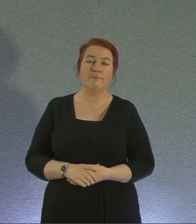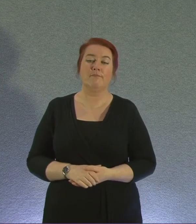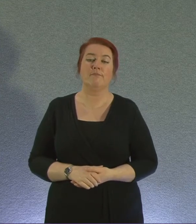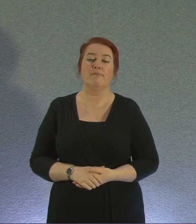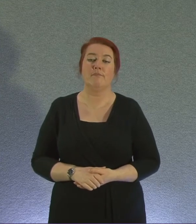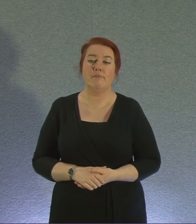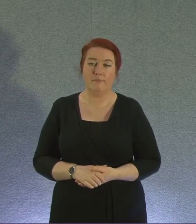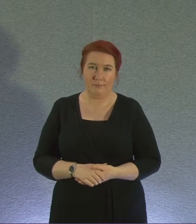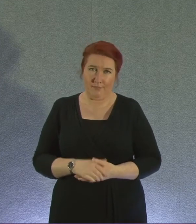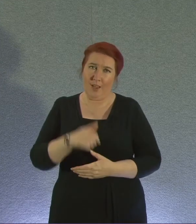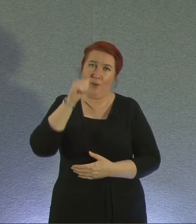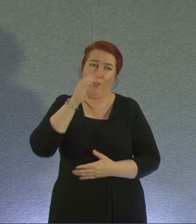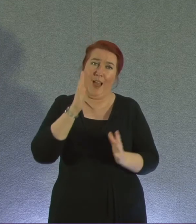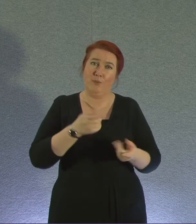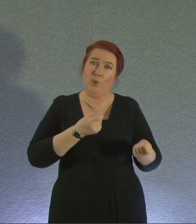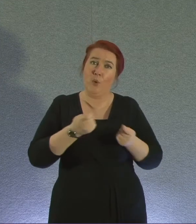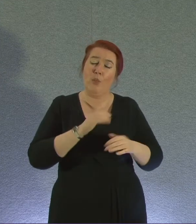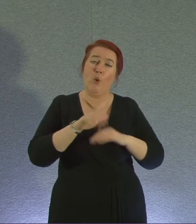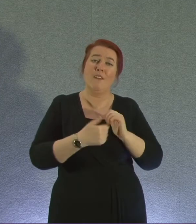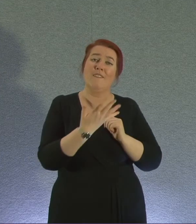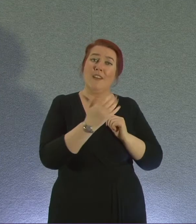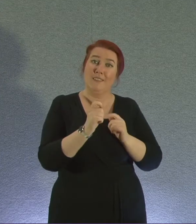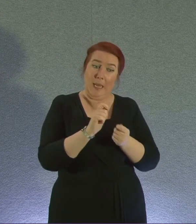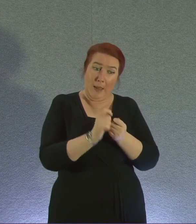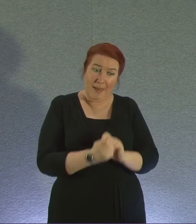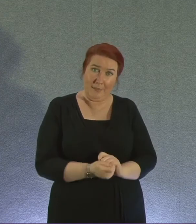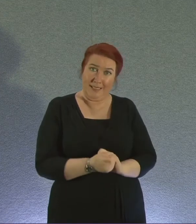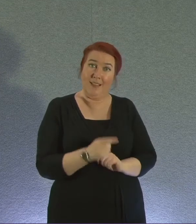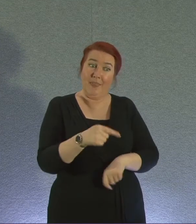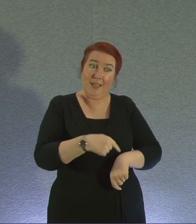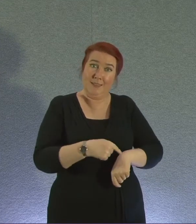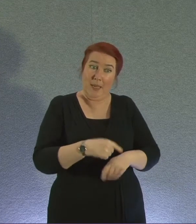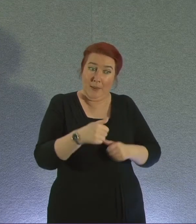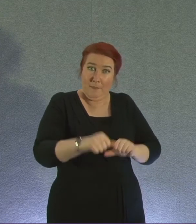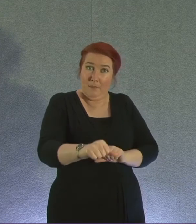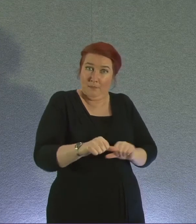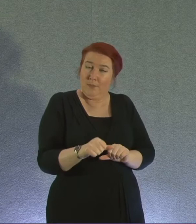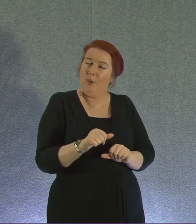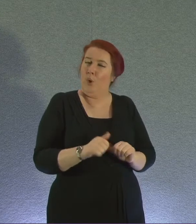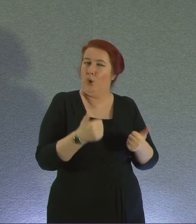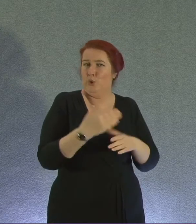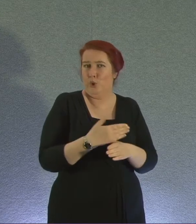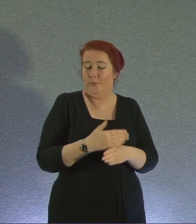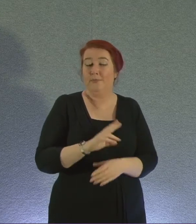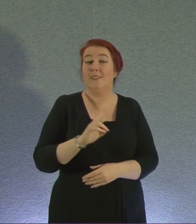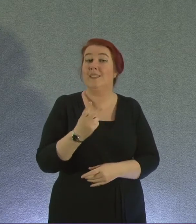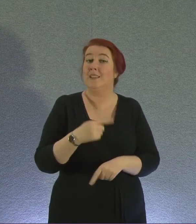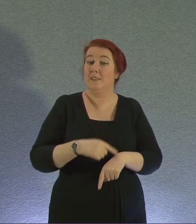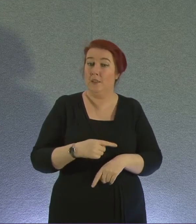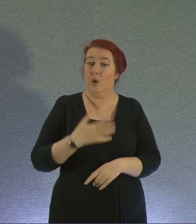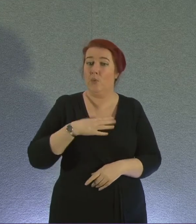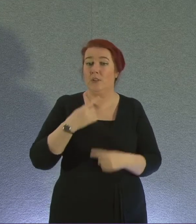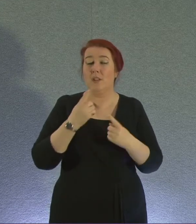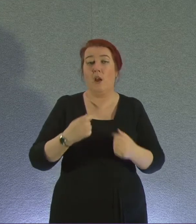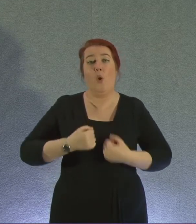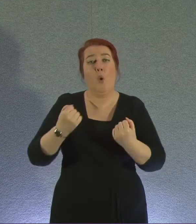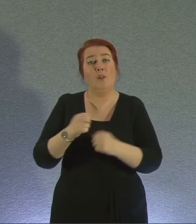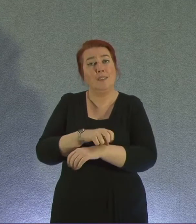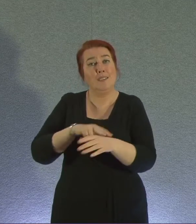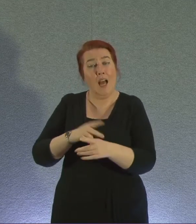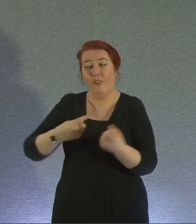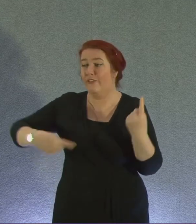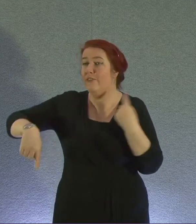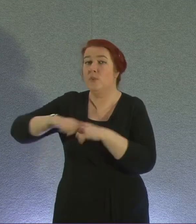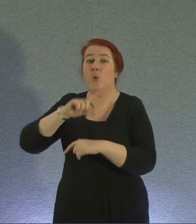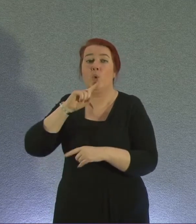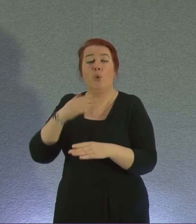cope with over 50 amendments at stage 2 in the time they did a remarkably good job. Secondly, I want to pay a tribute to all our own staff who work